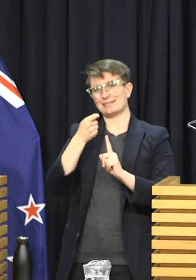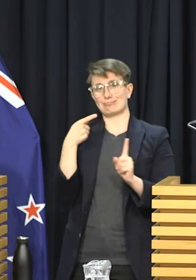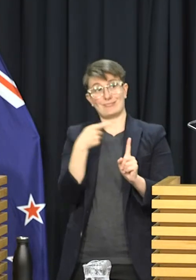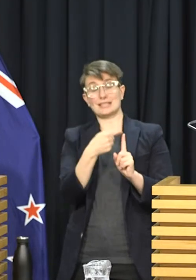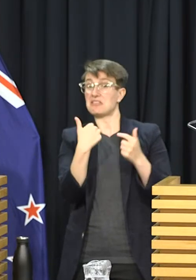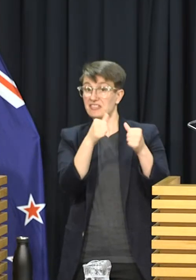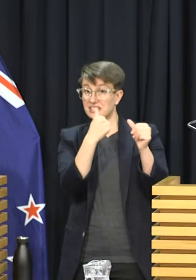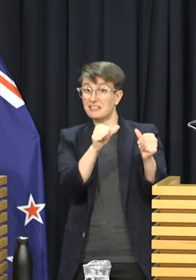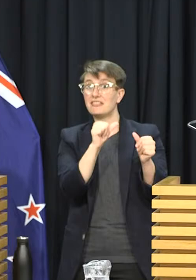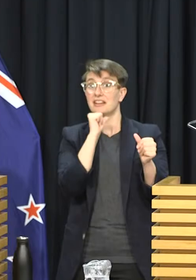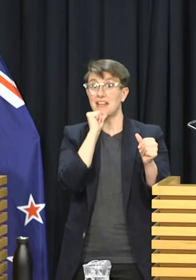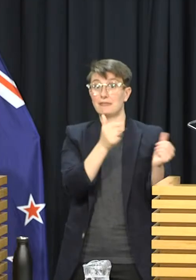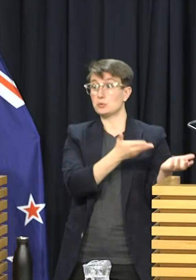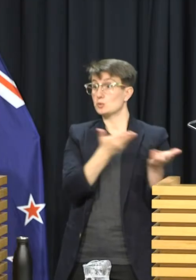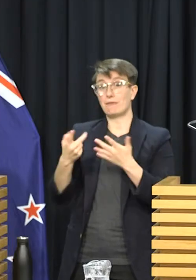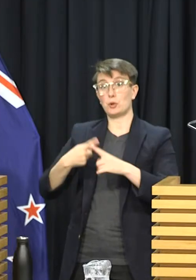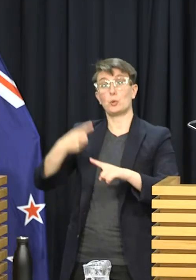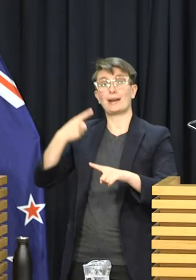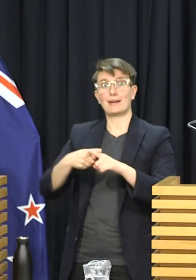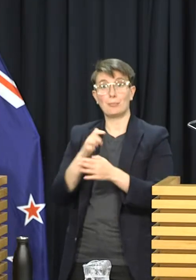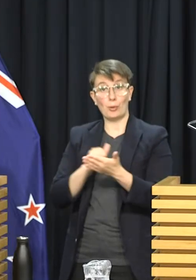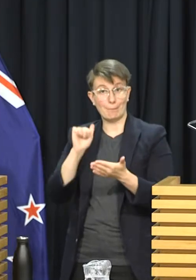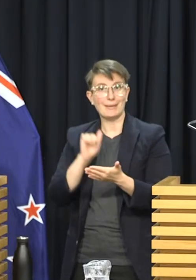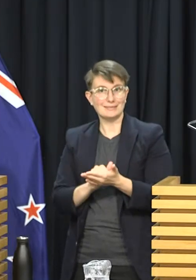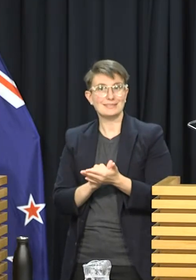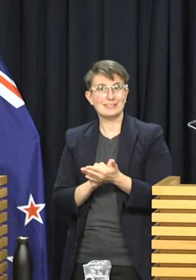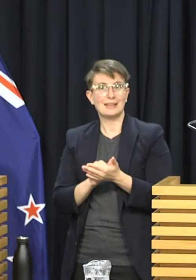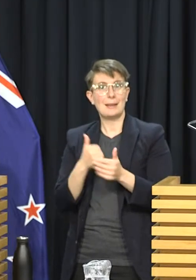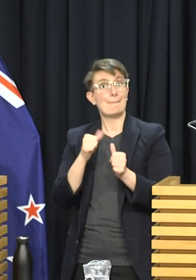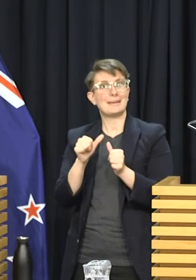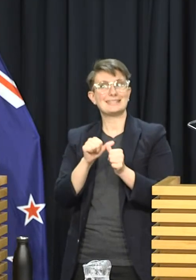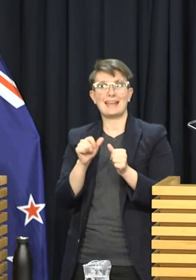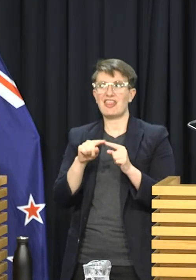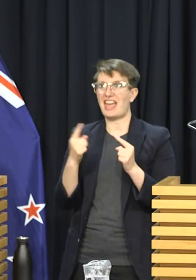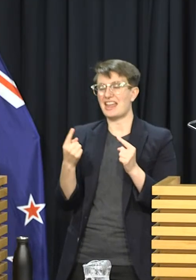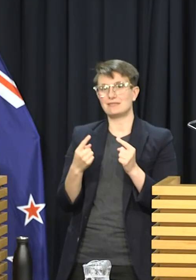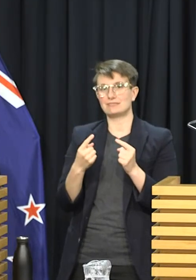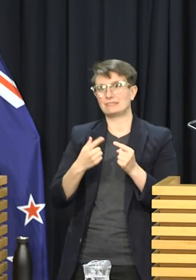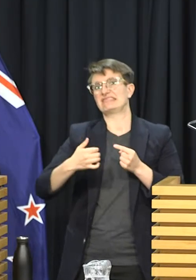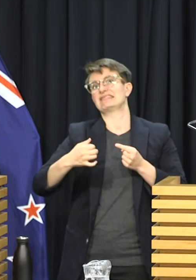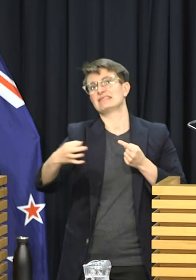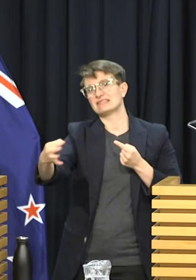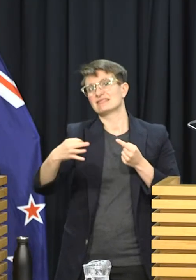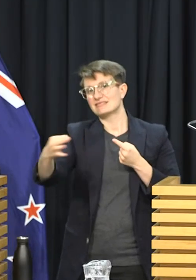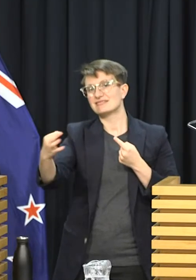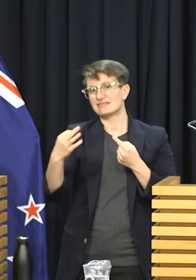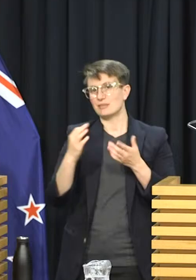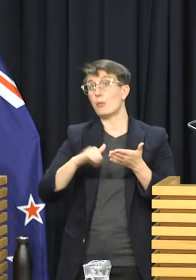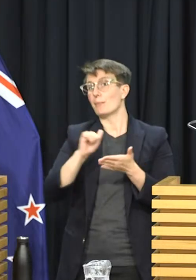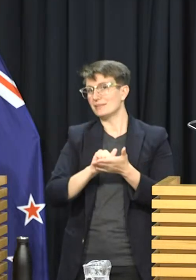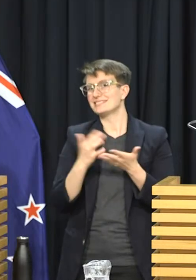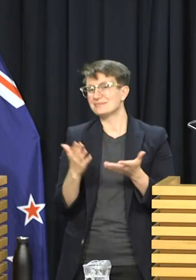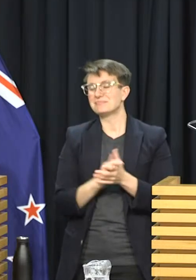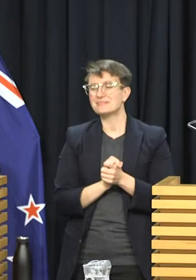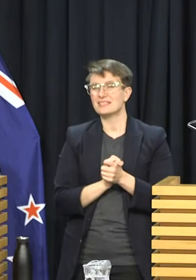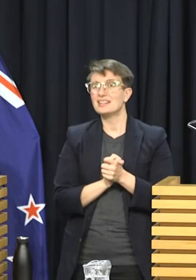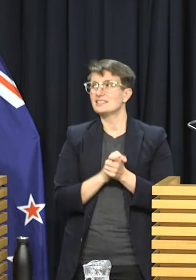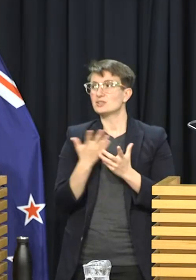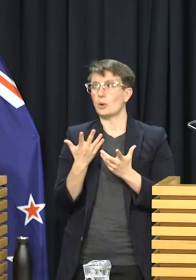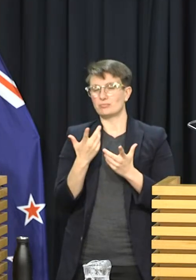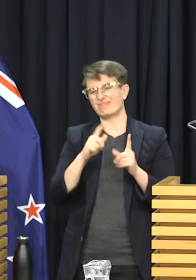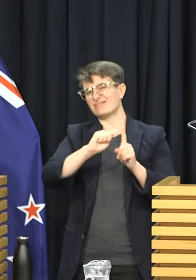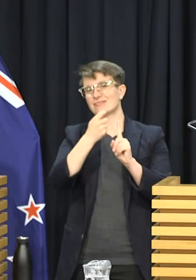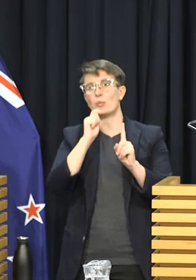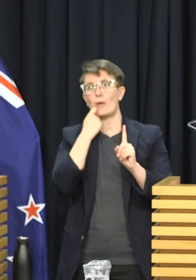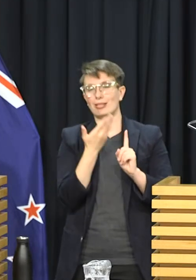of things that get ironed out with a system like this. But we want to make sure, and this is one of the reasons why we're being careful with the scaling up, to make sure